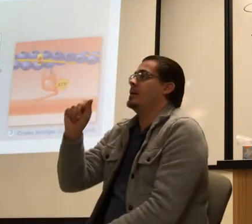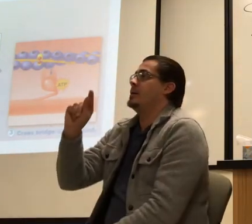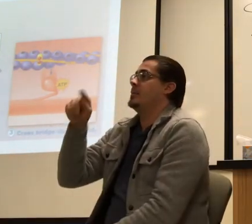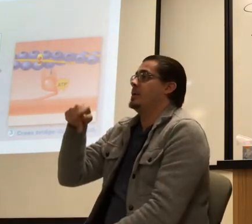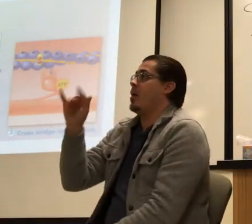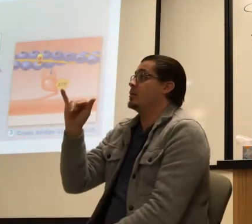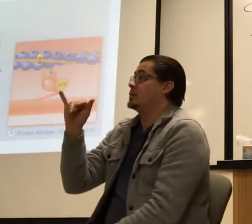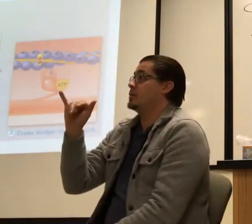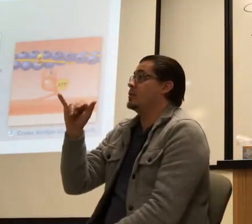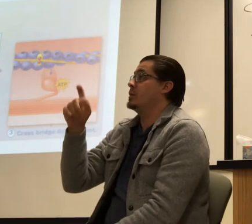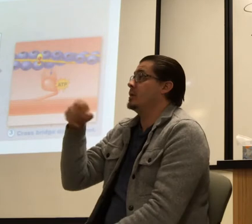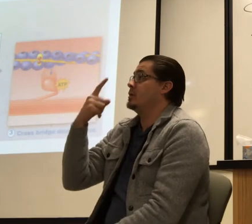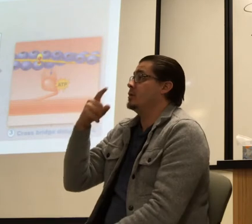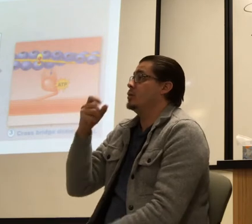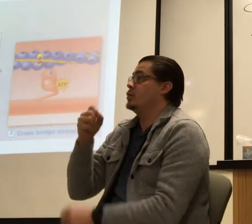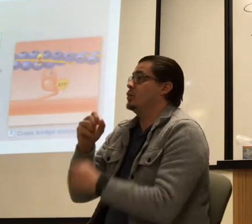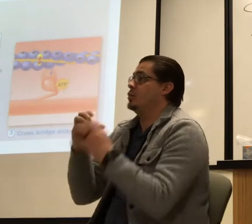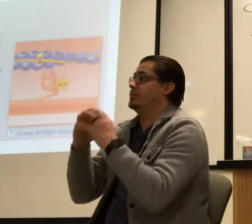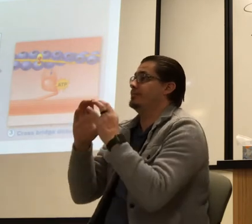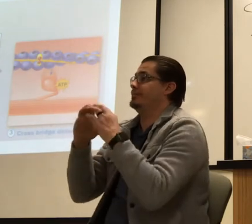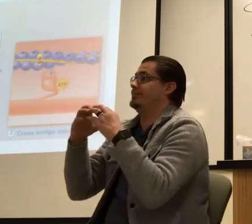to pump